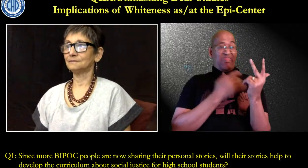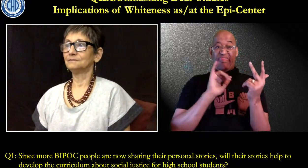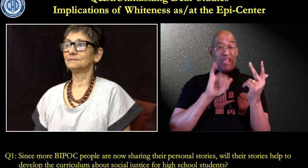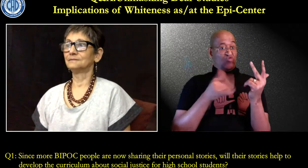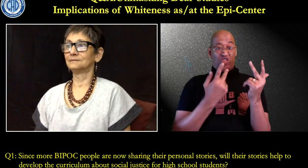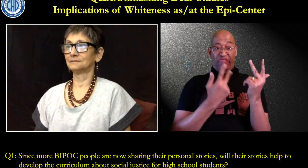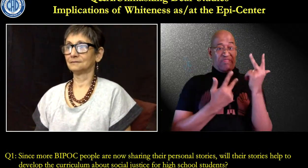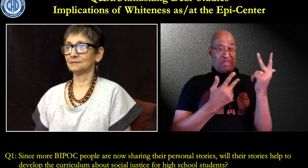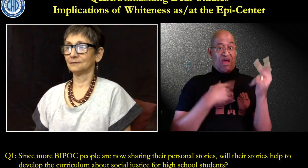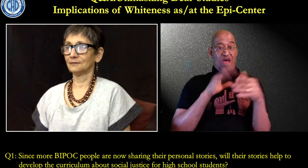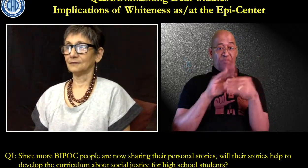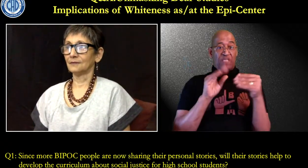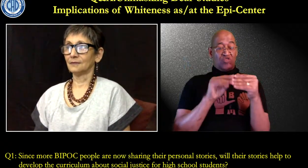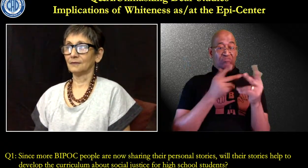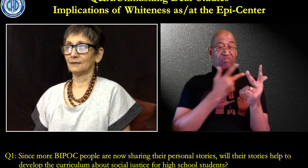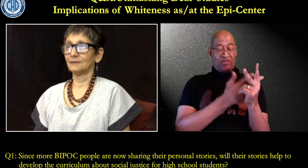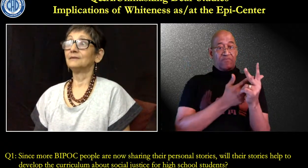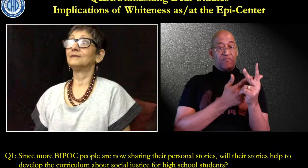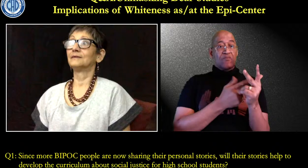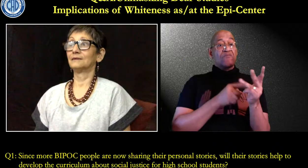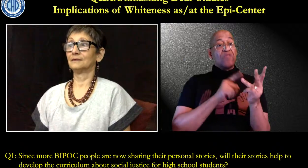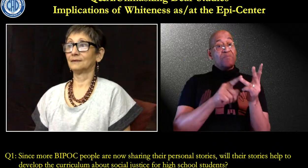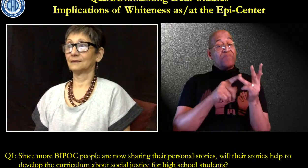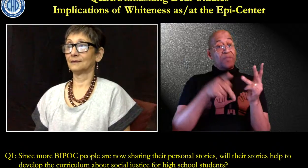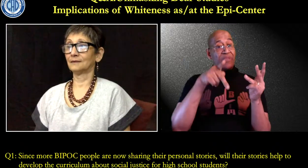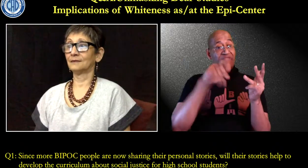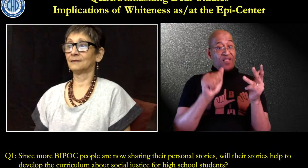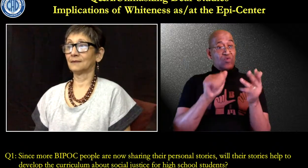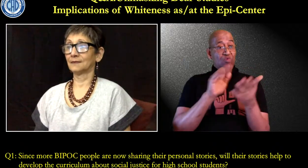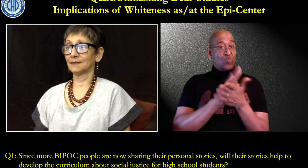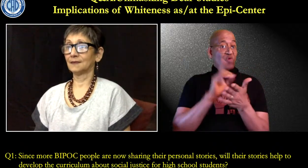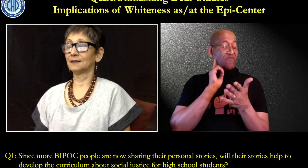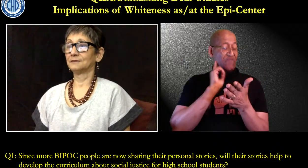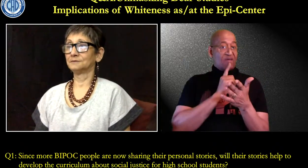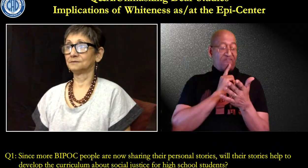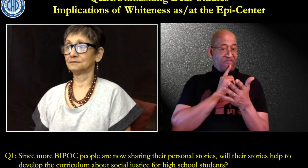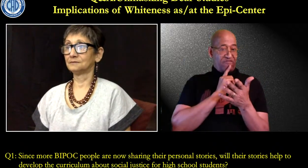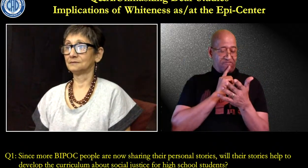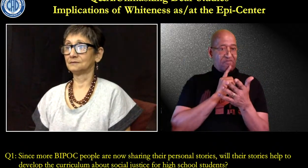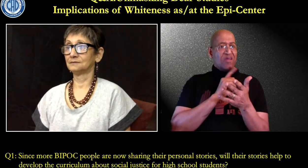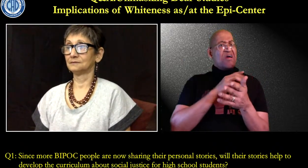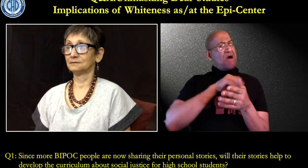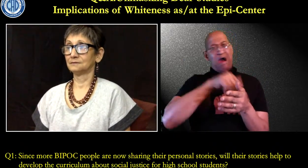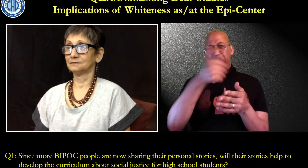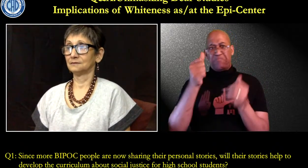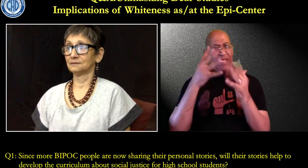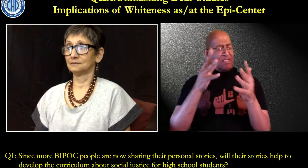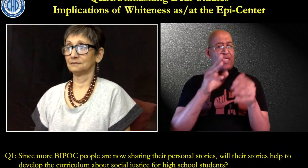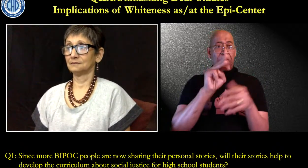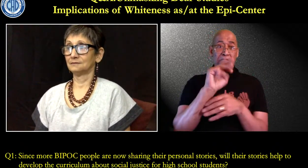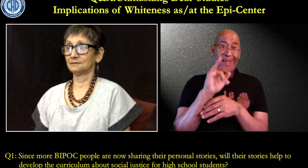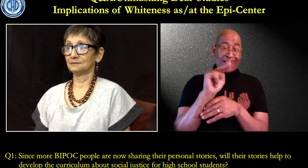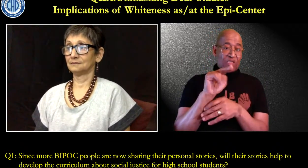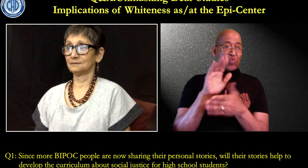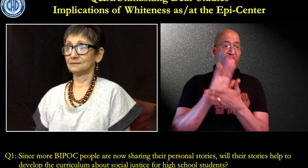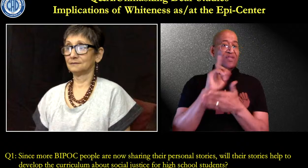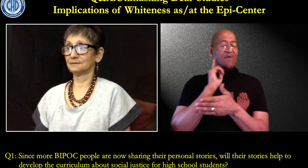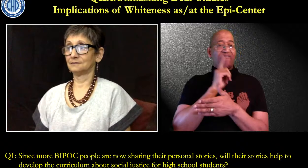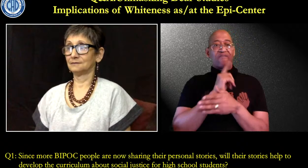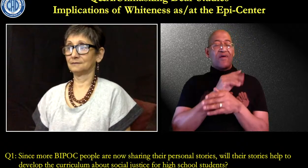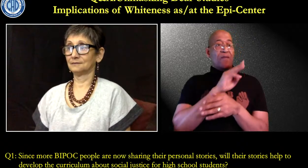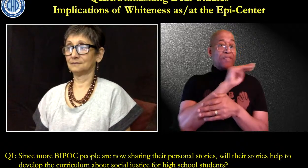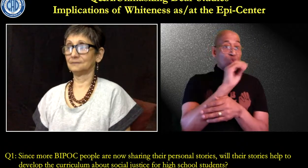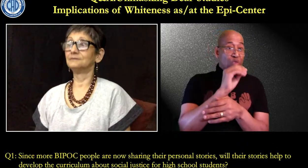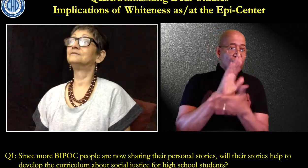These different schools, for Black people of the deaf, there's 3 of them. And then there's Pennsylvania School for the Deaf, but